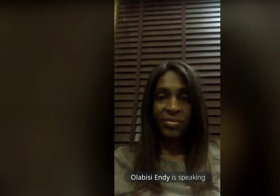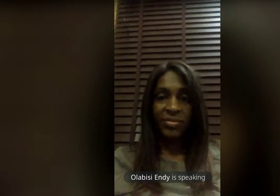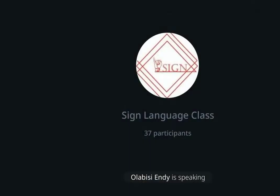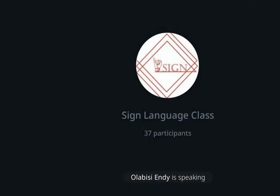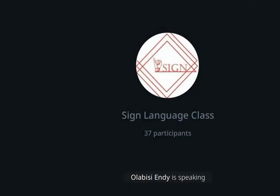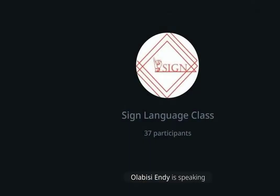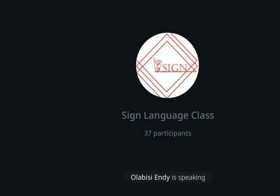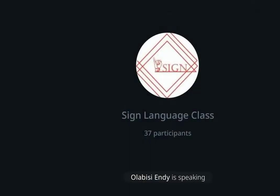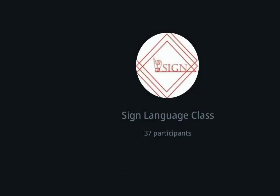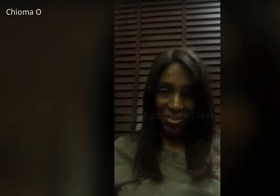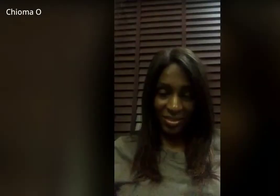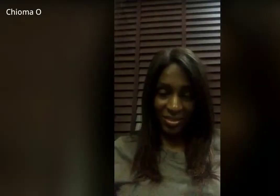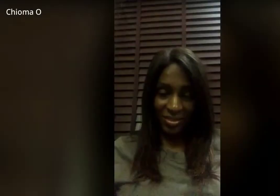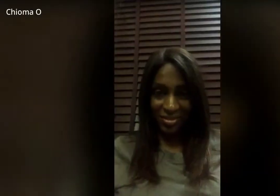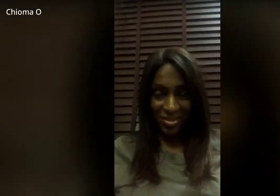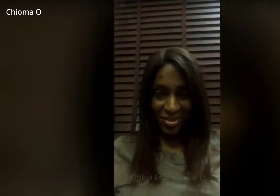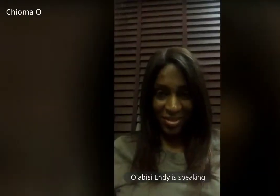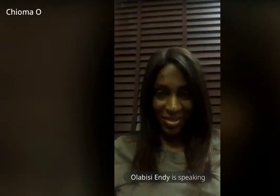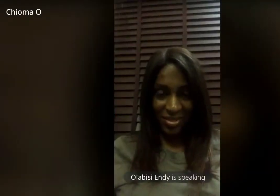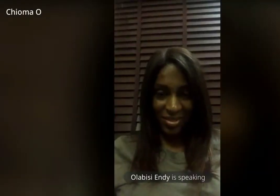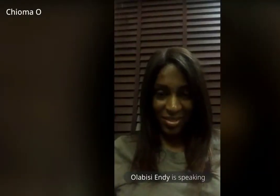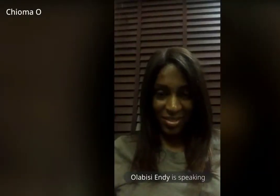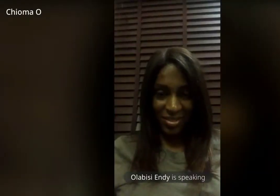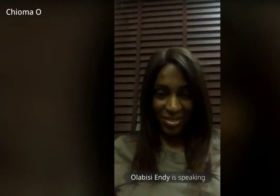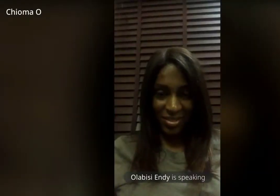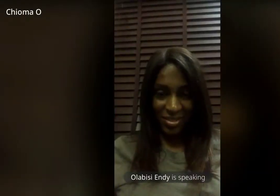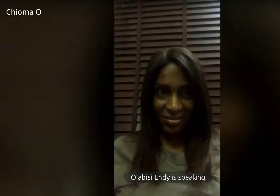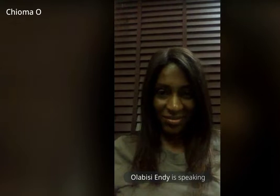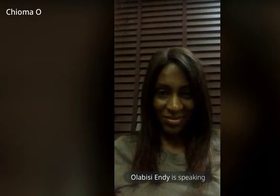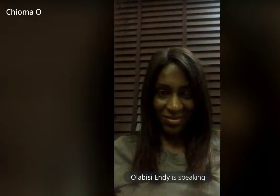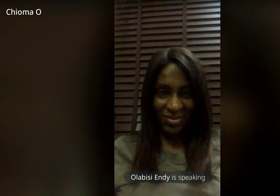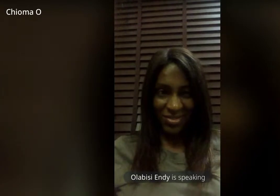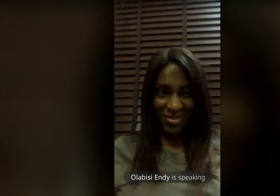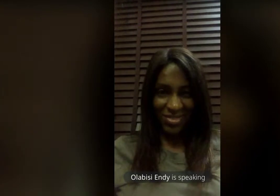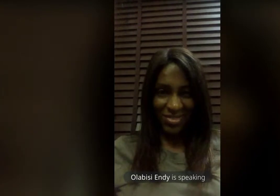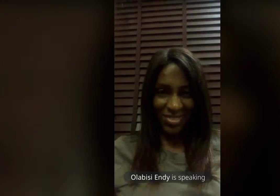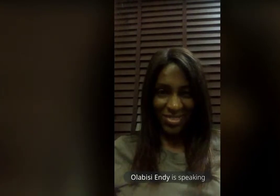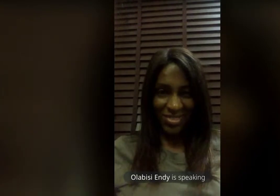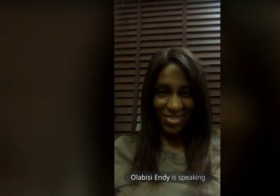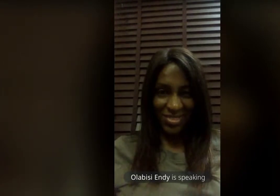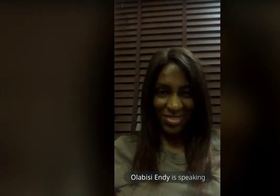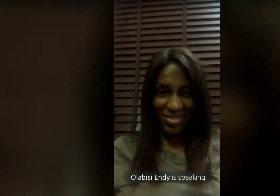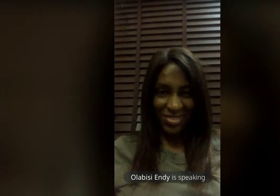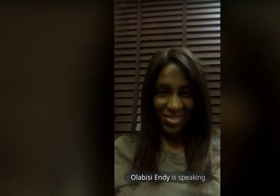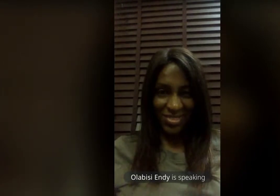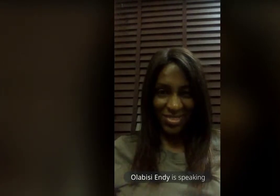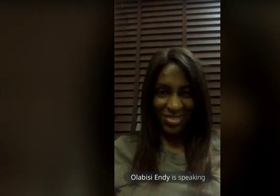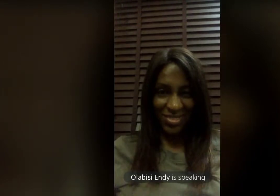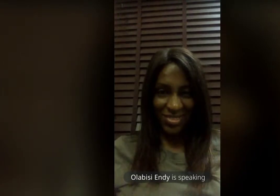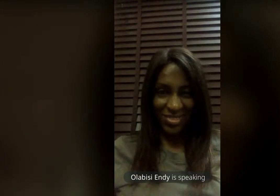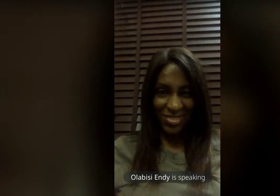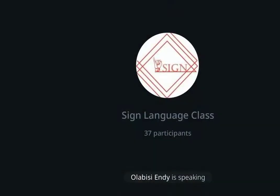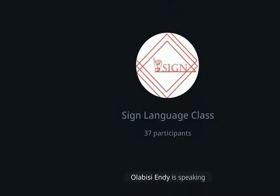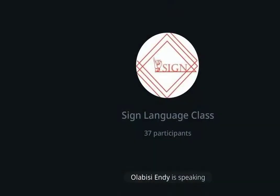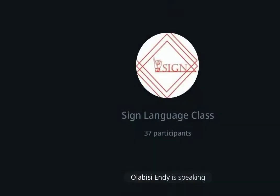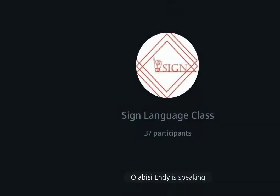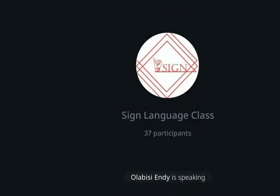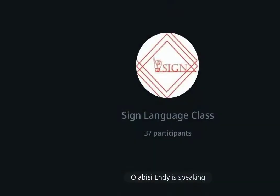interesting figure that matches your name. Okay. I want